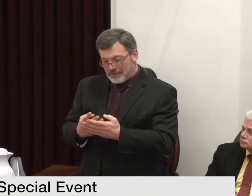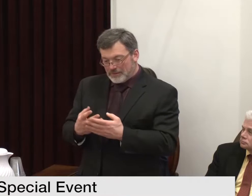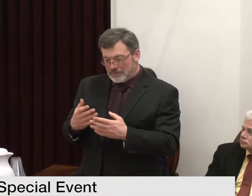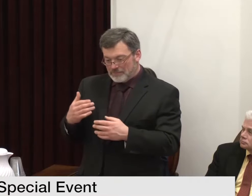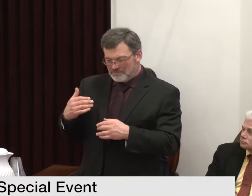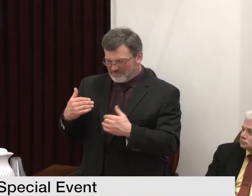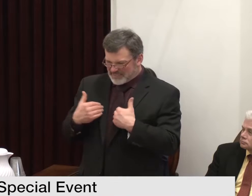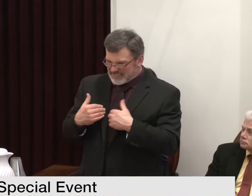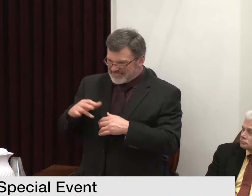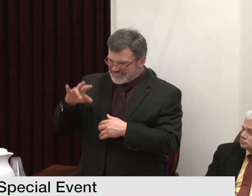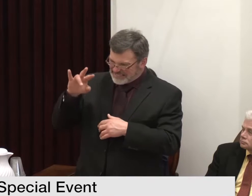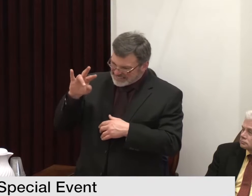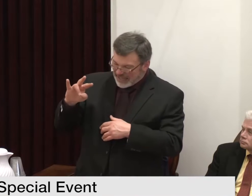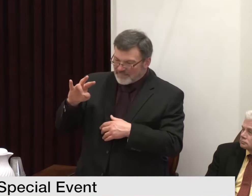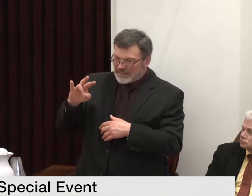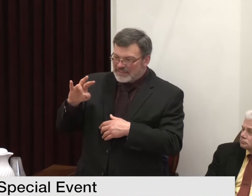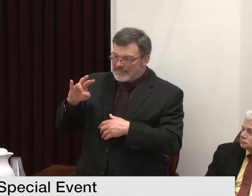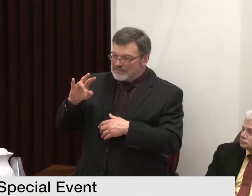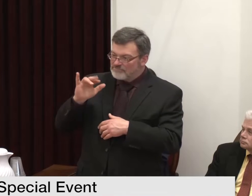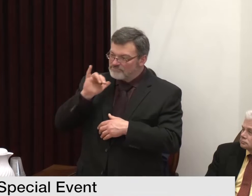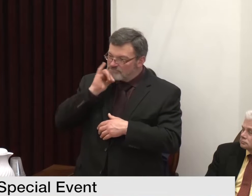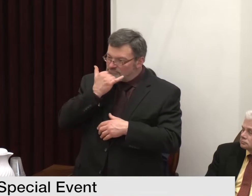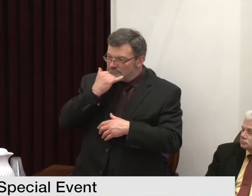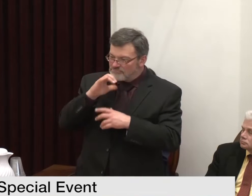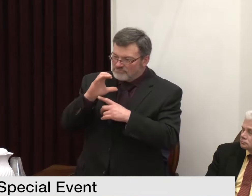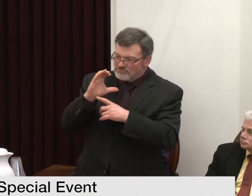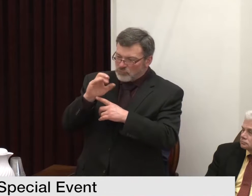free and involved in these homicides.